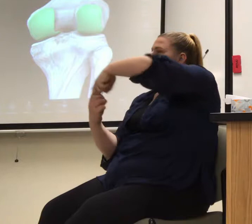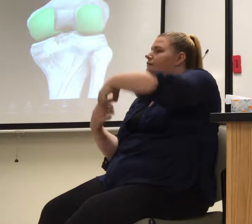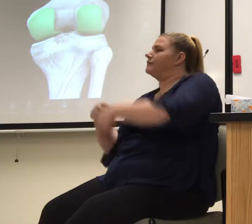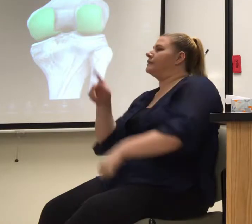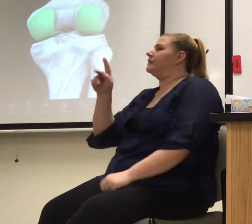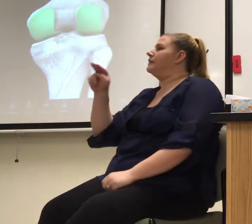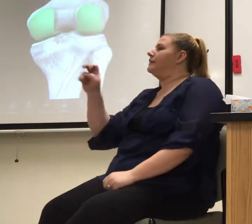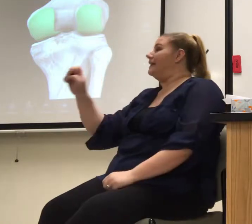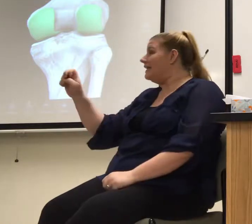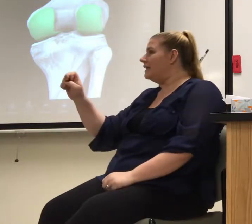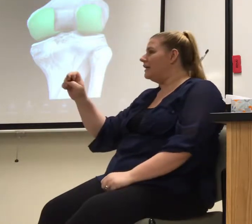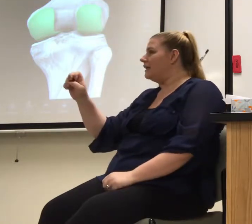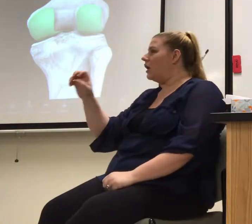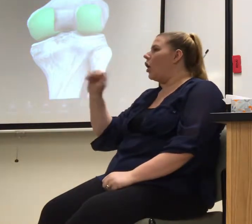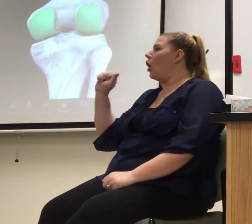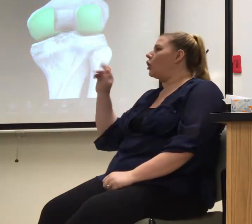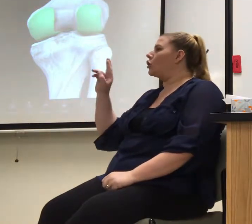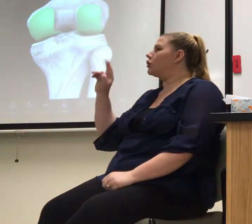There's a few.